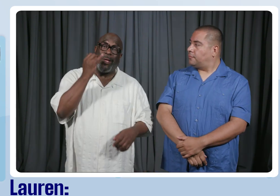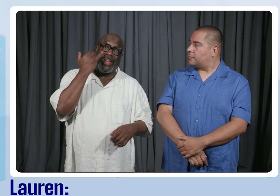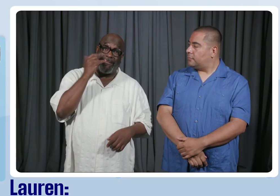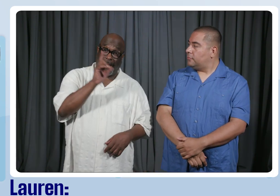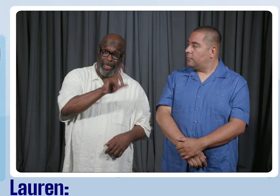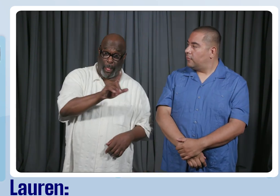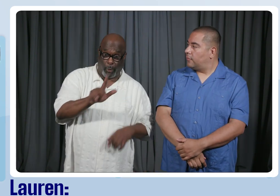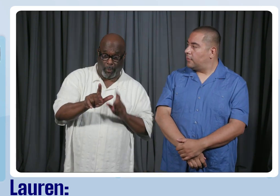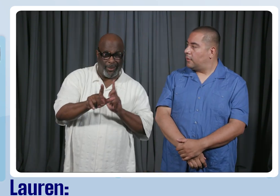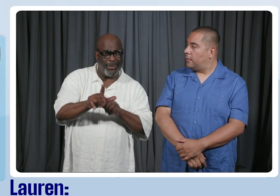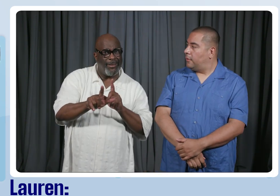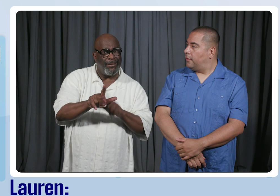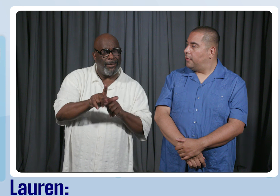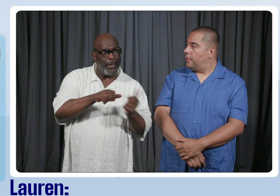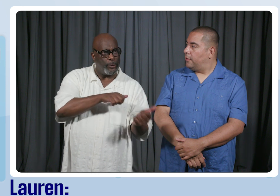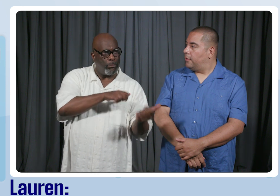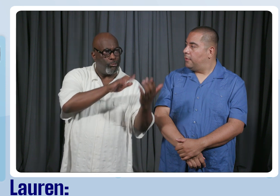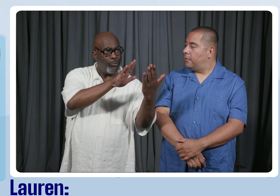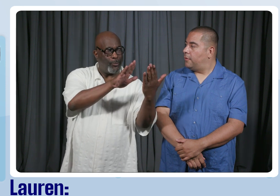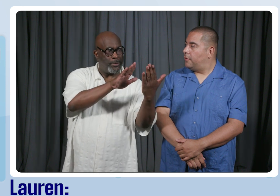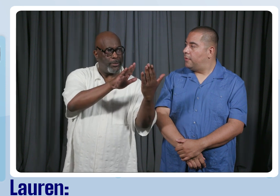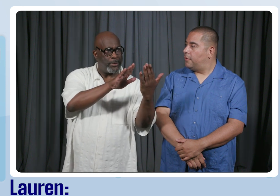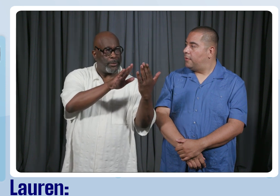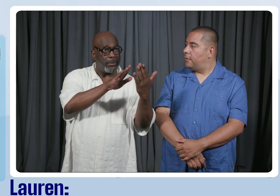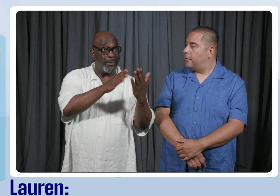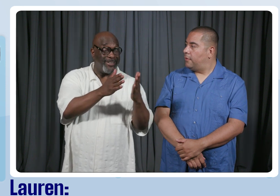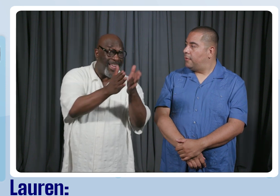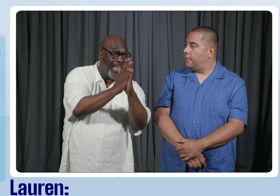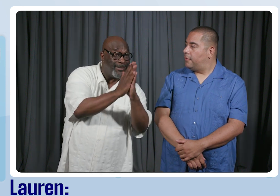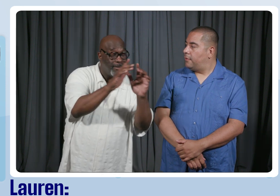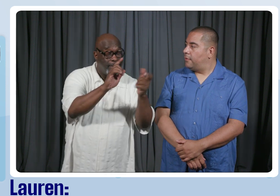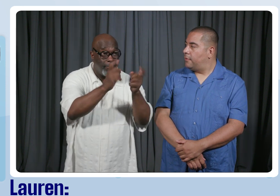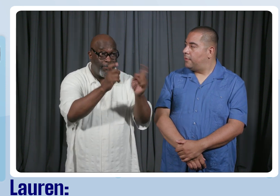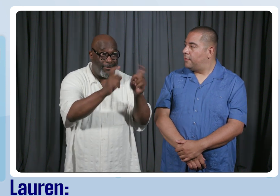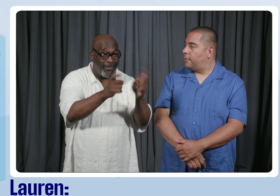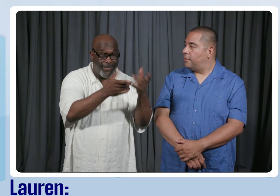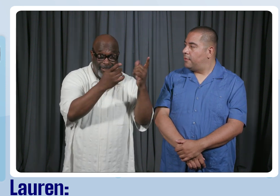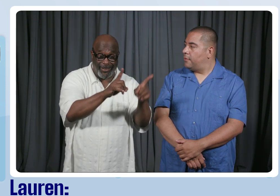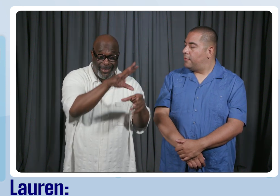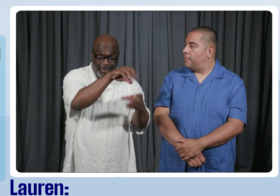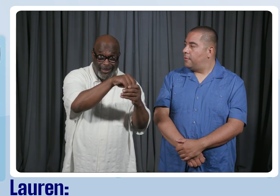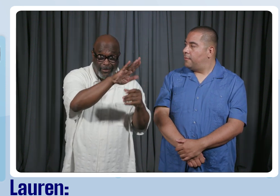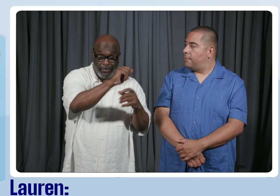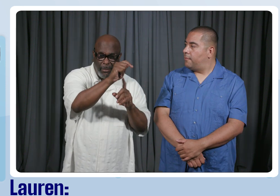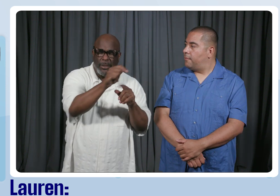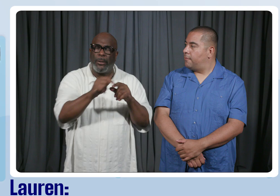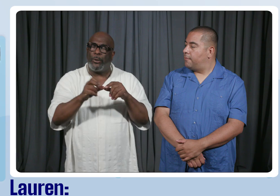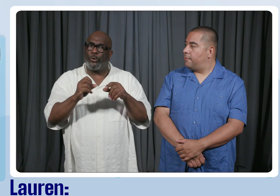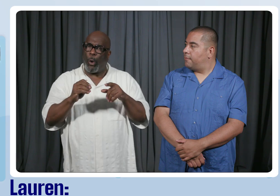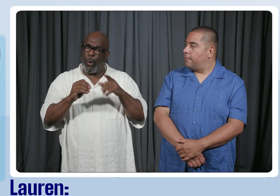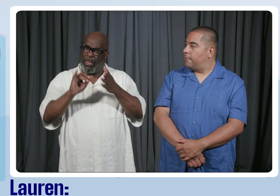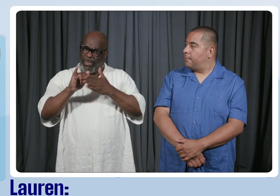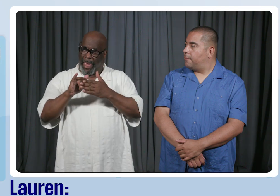landlord is approached about making some modifications and they seem hesitant, are those conversations that you all